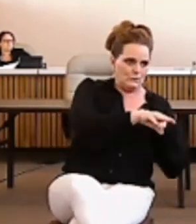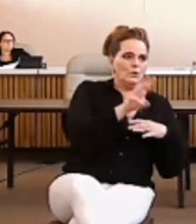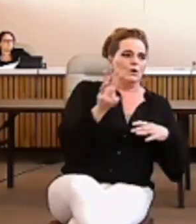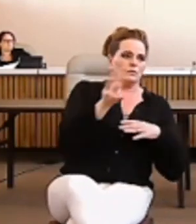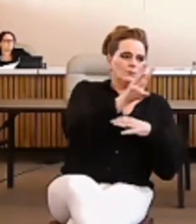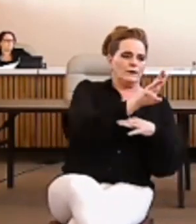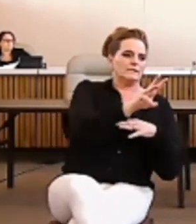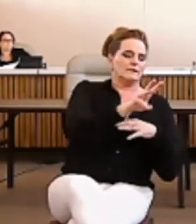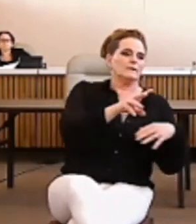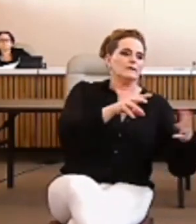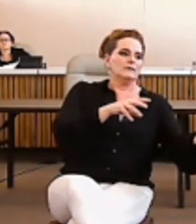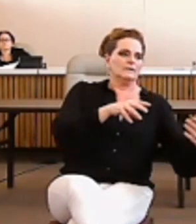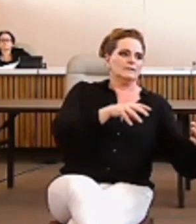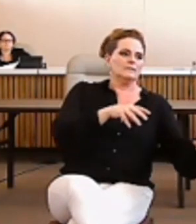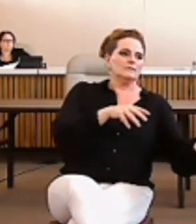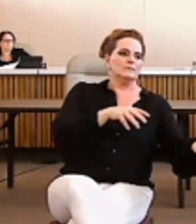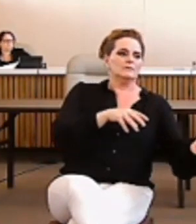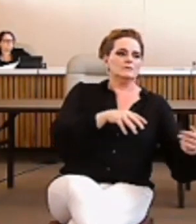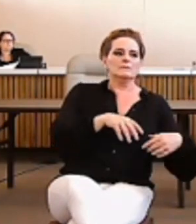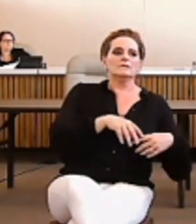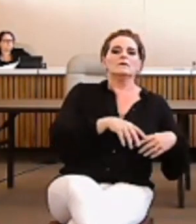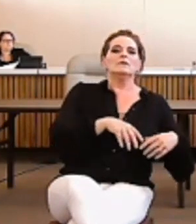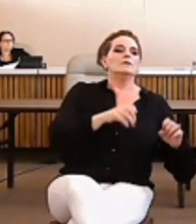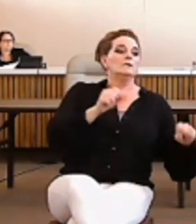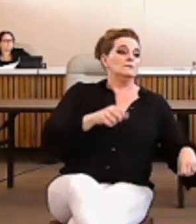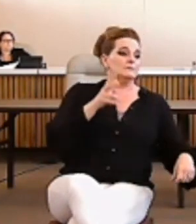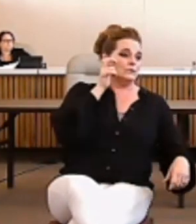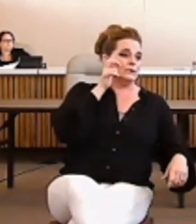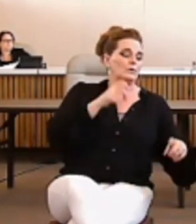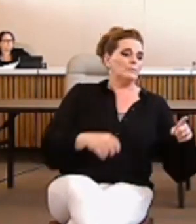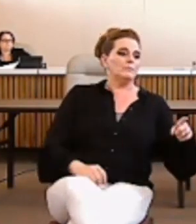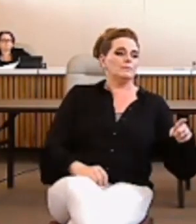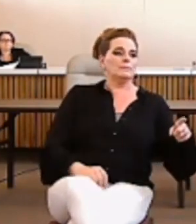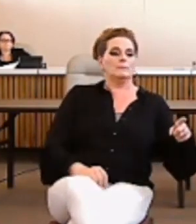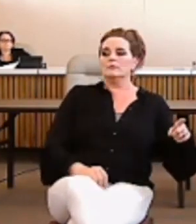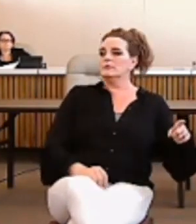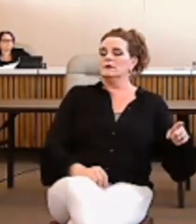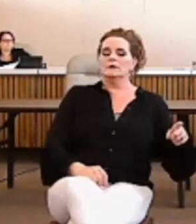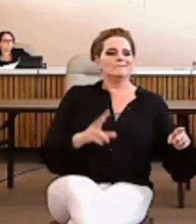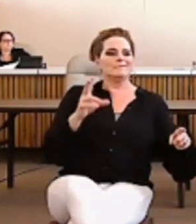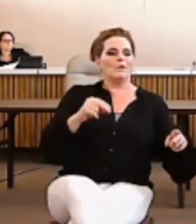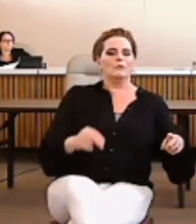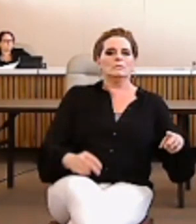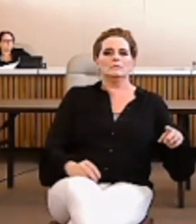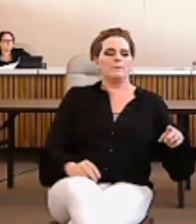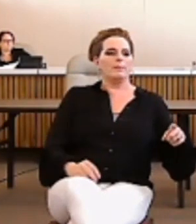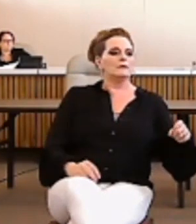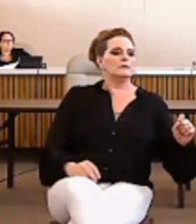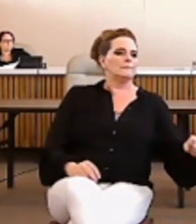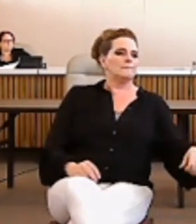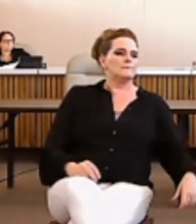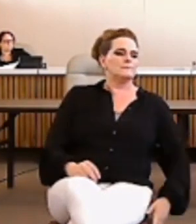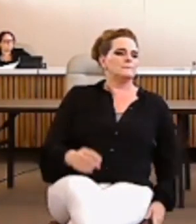you need a microphone? I think that would. Can you hear him, Jen? No, not really.